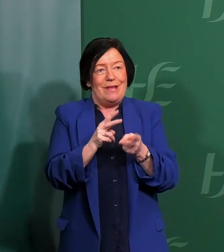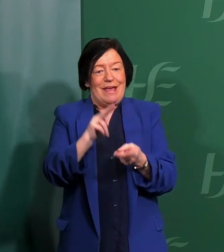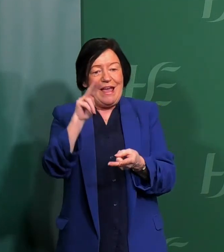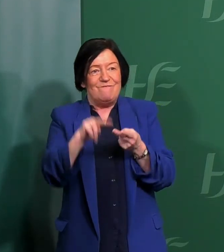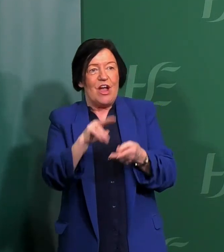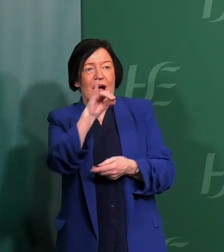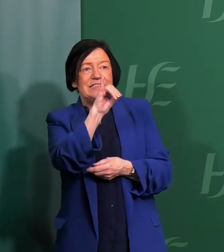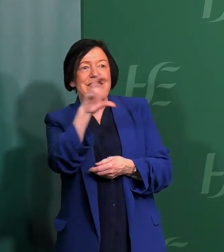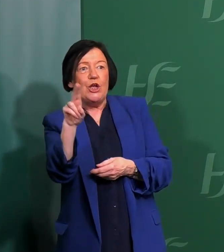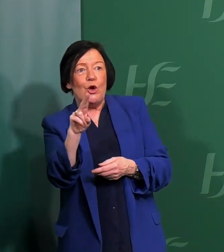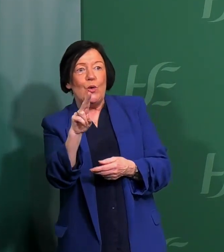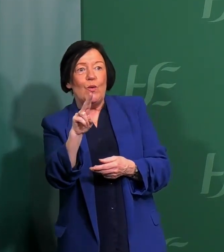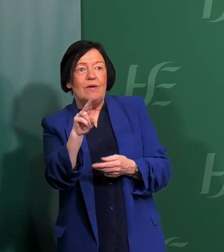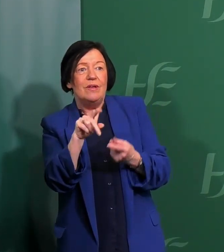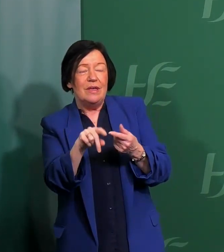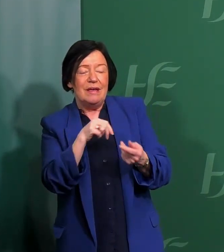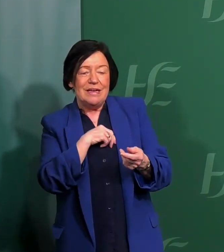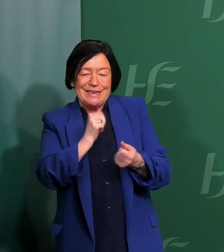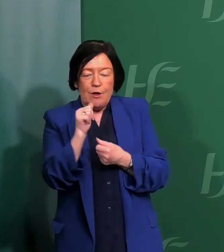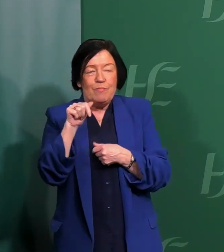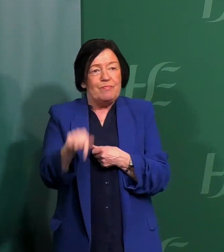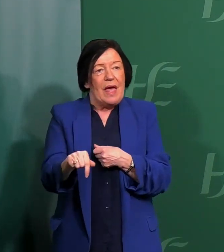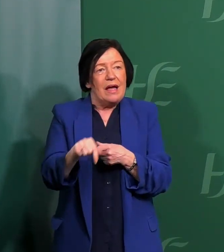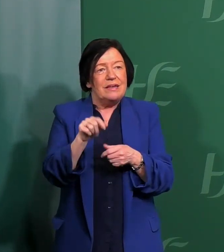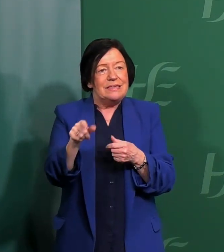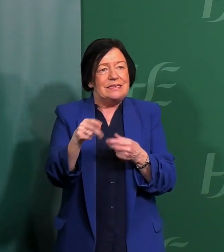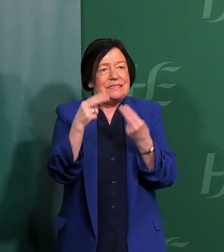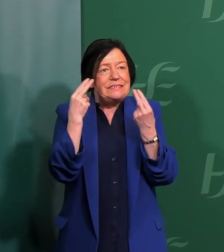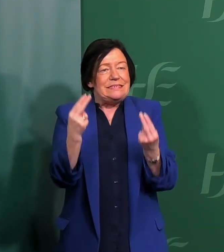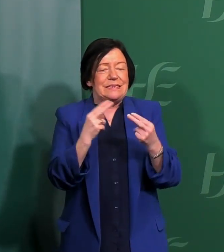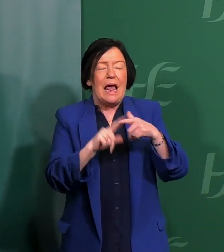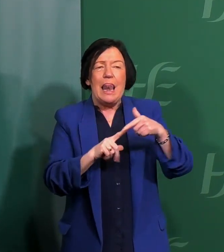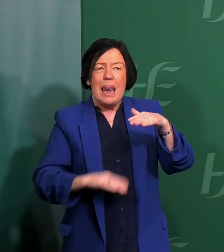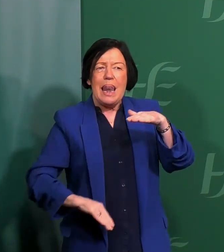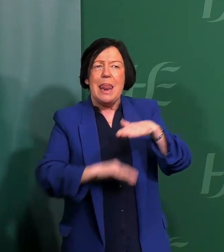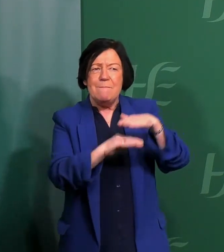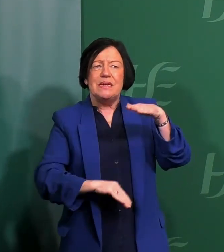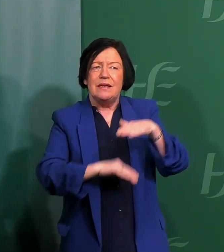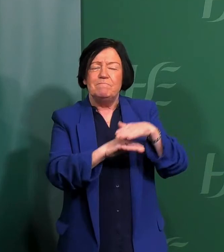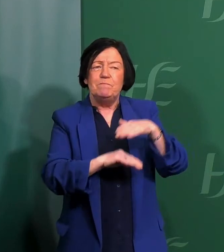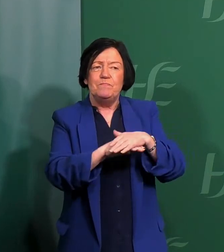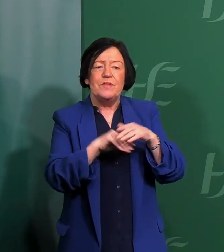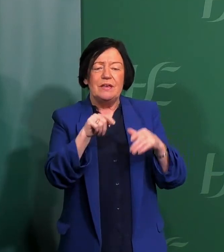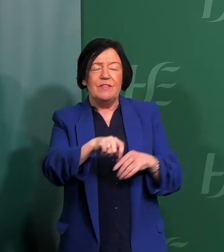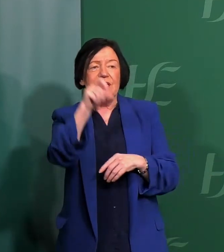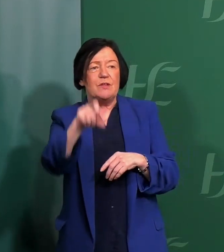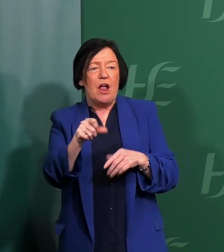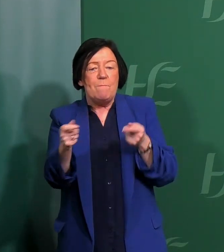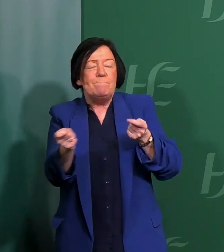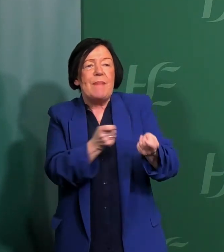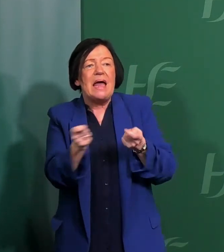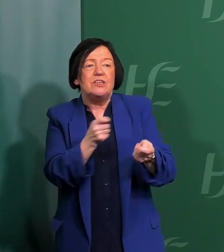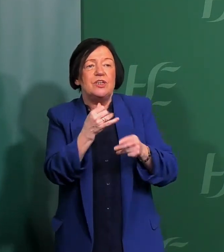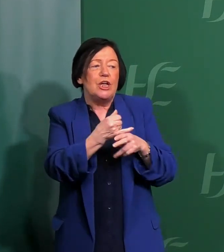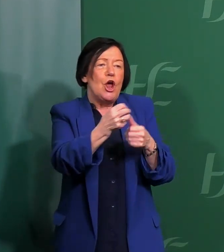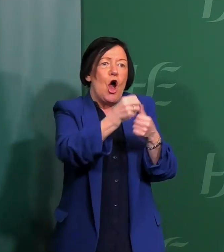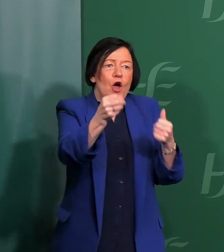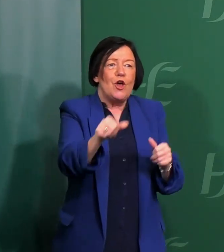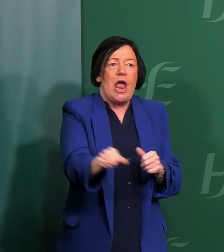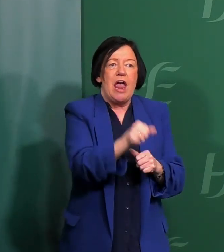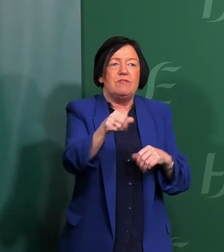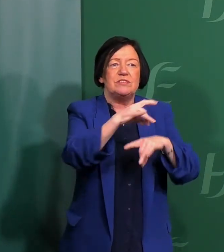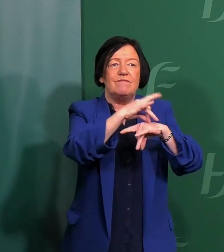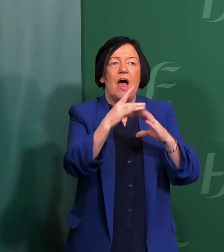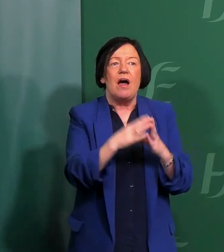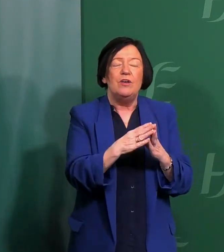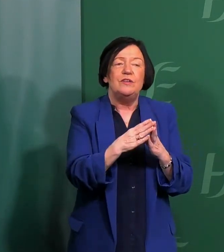obviously, to save that resource, which is precious and limited. So these patients are managed in other areas of the